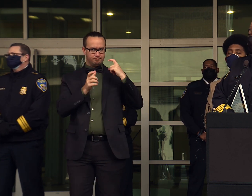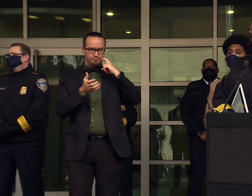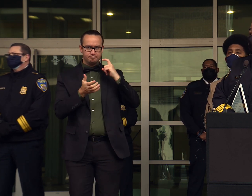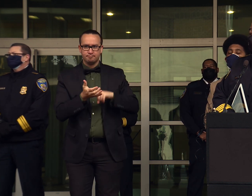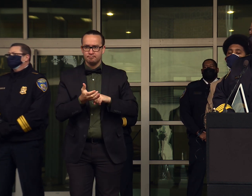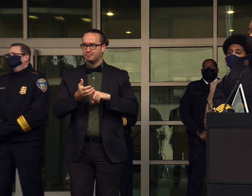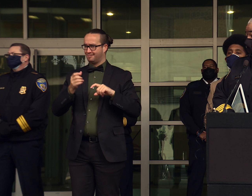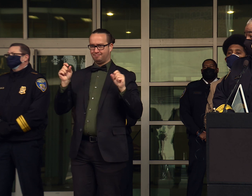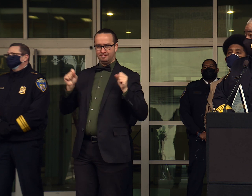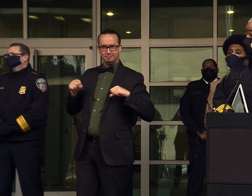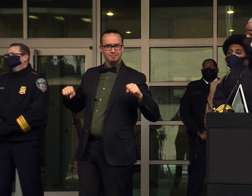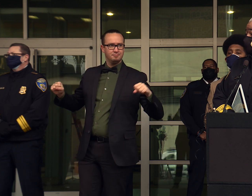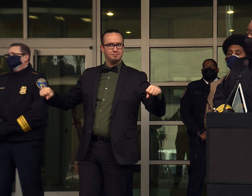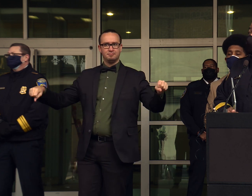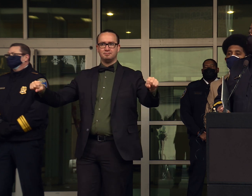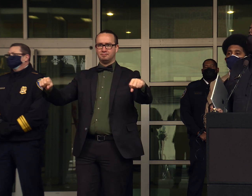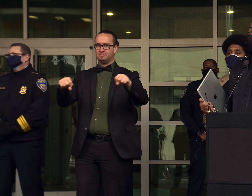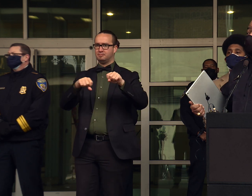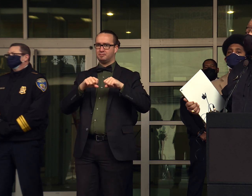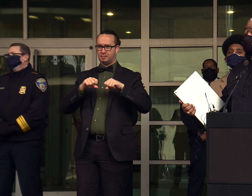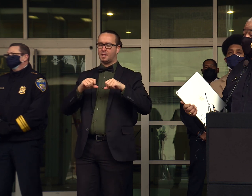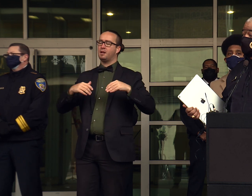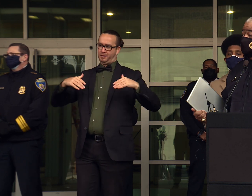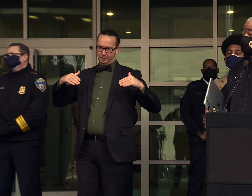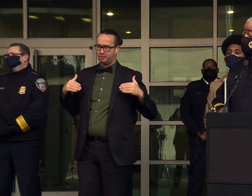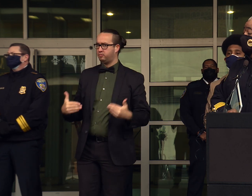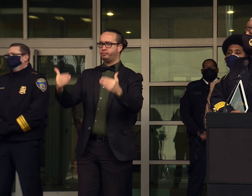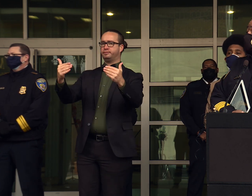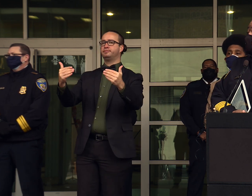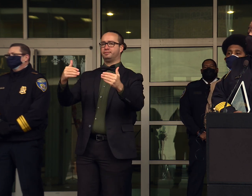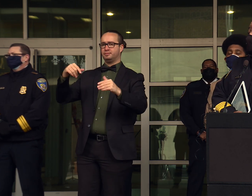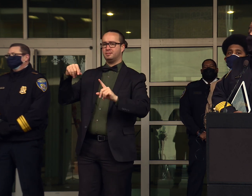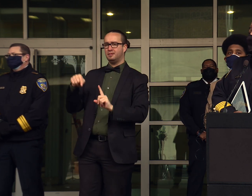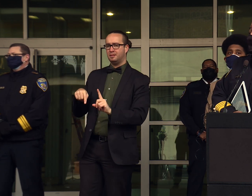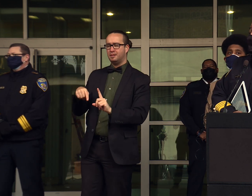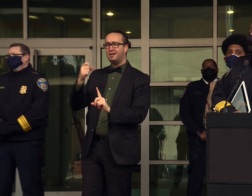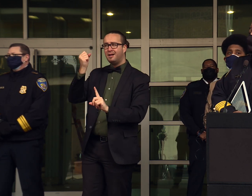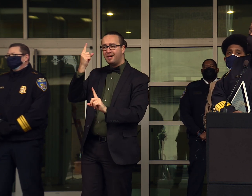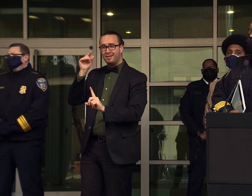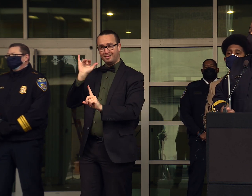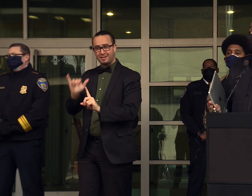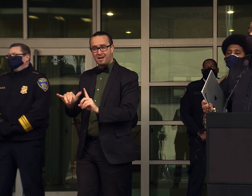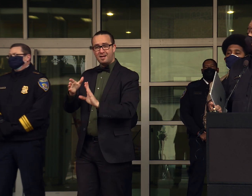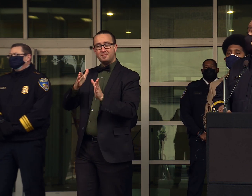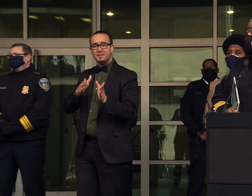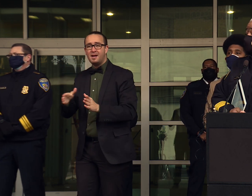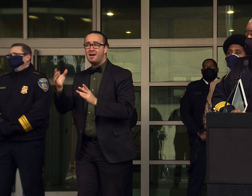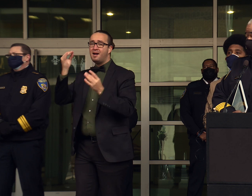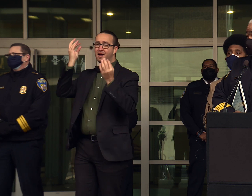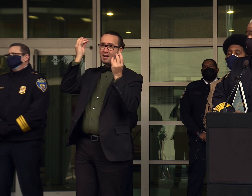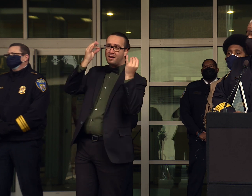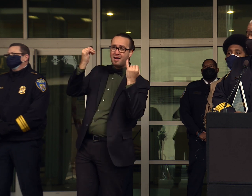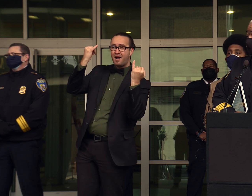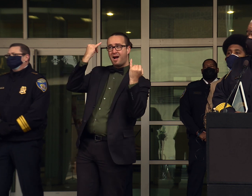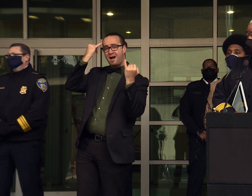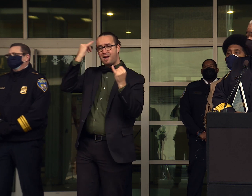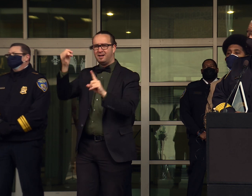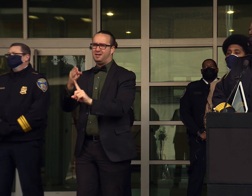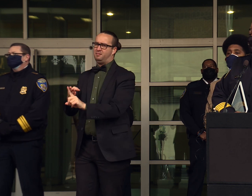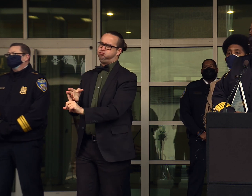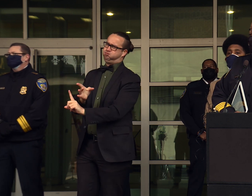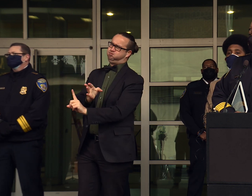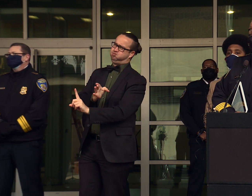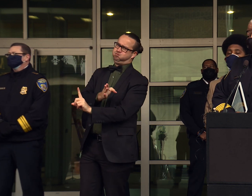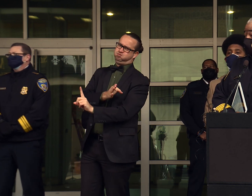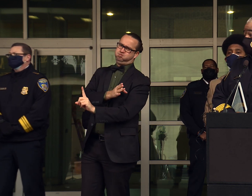that in the beginning, we looked at the previous 5 years. Now we're looking at the time from the most recent time, over 18